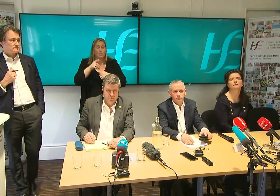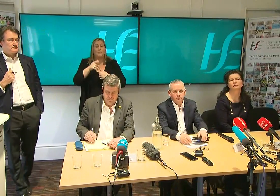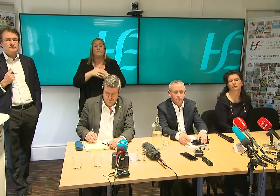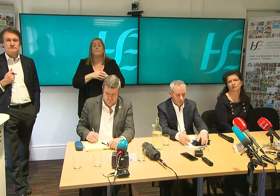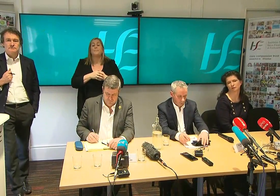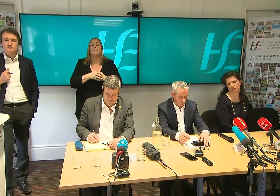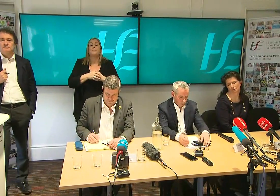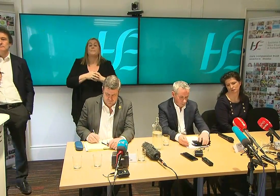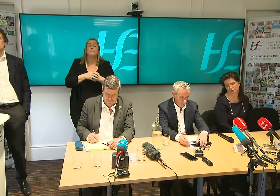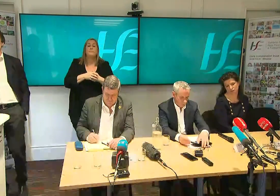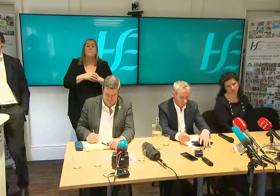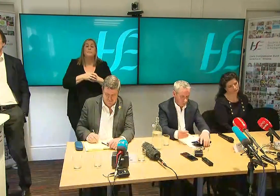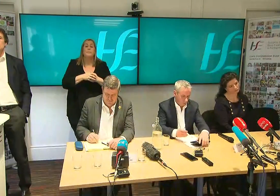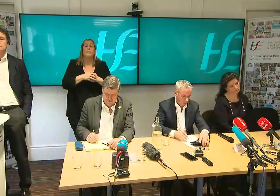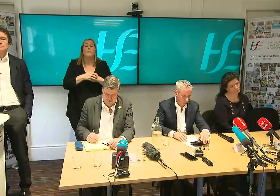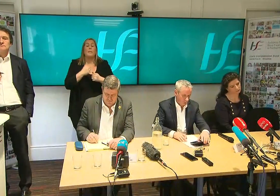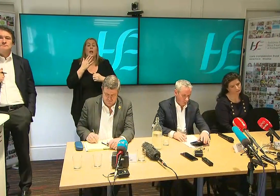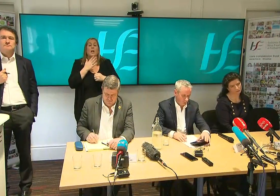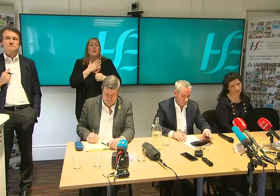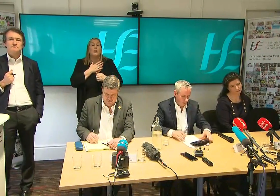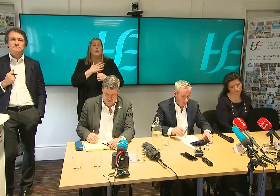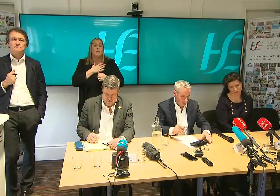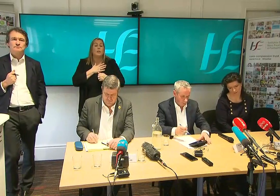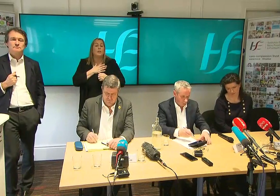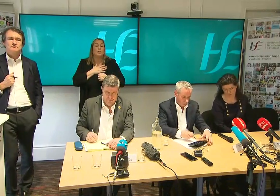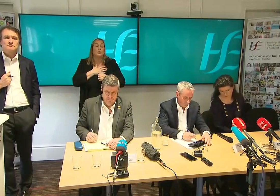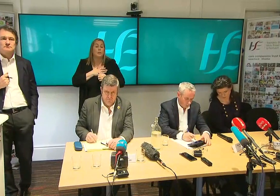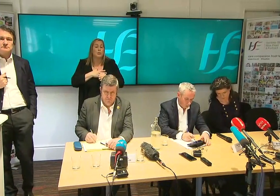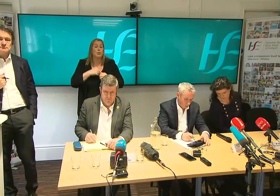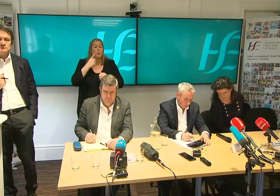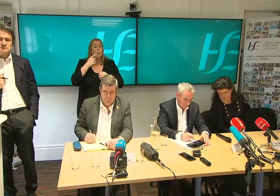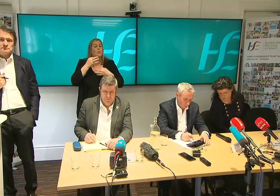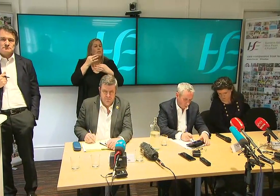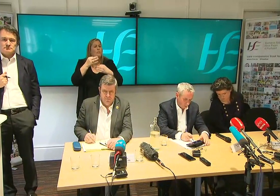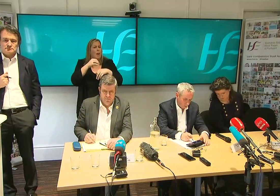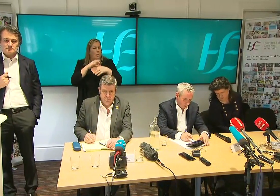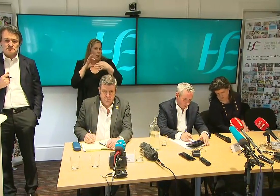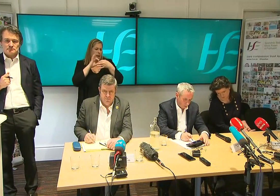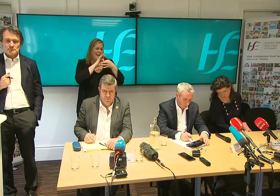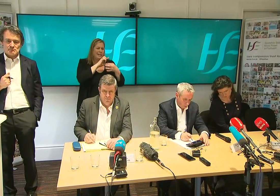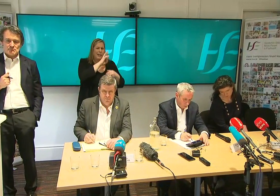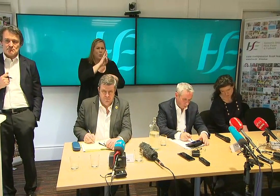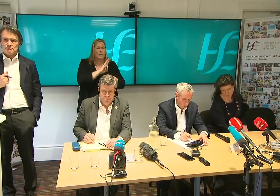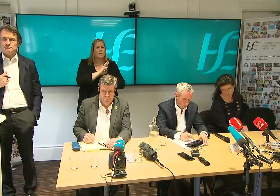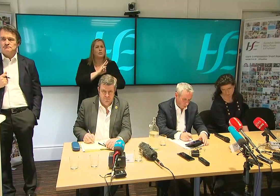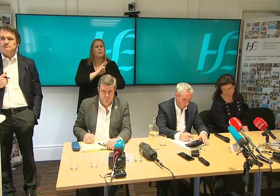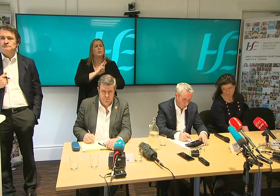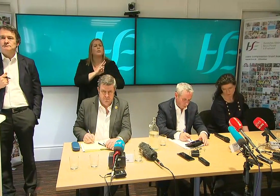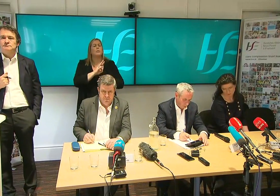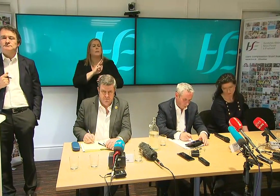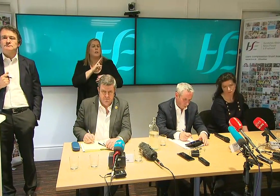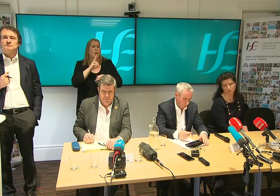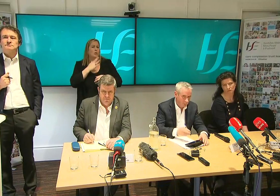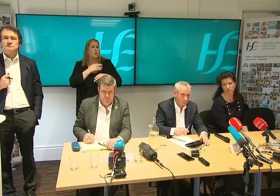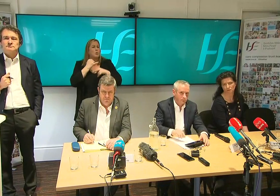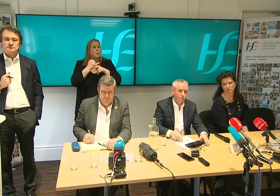Yeah, just in terms of, I suppose, one follow-on question to that last question, firstly, apart from schools,